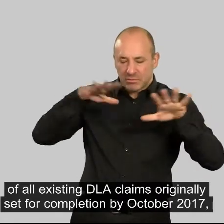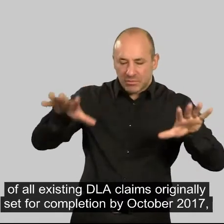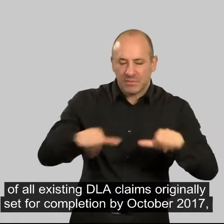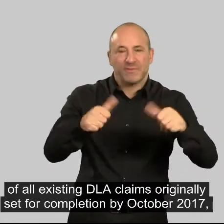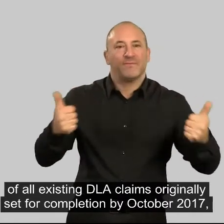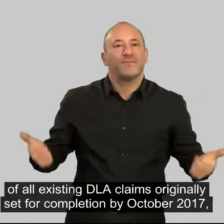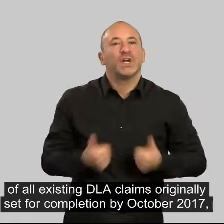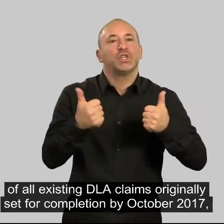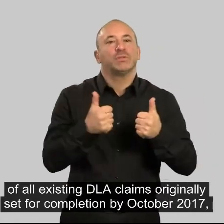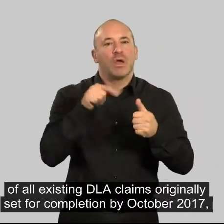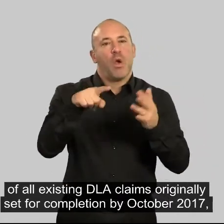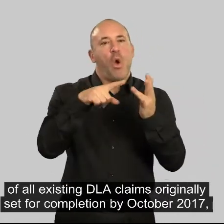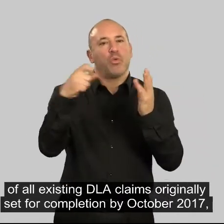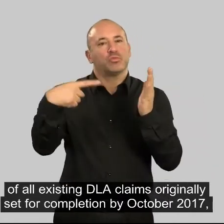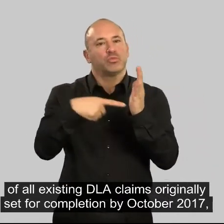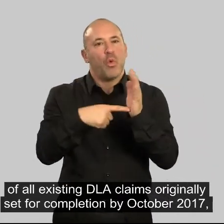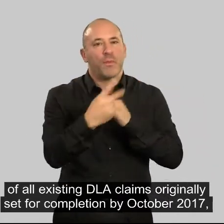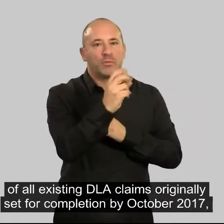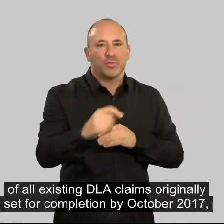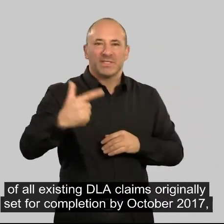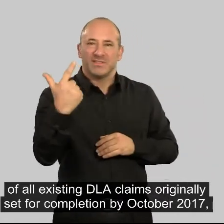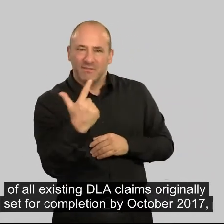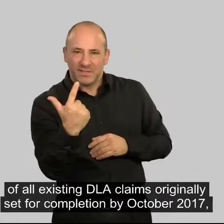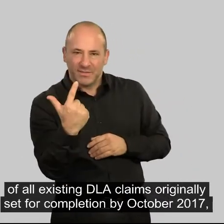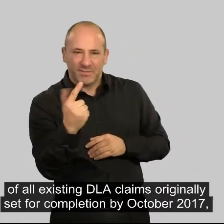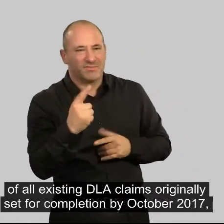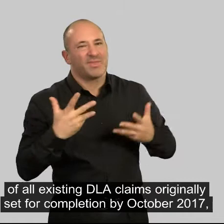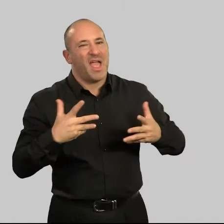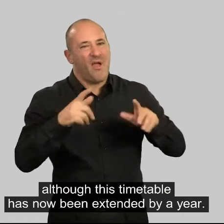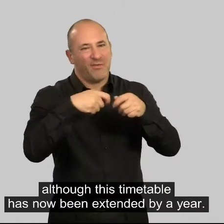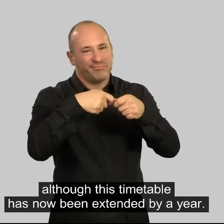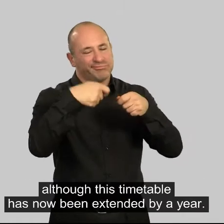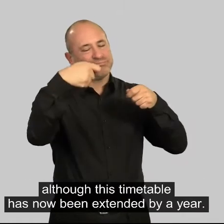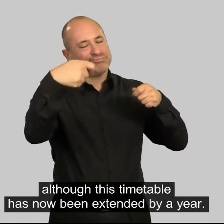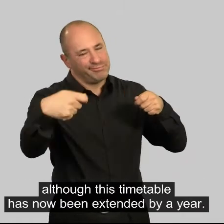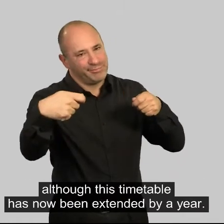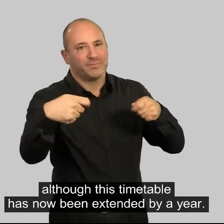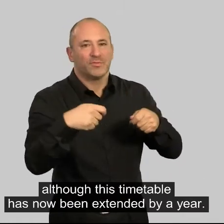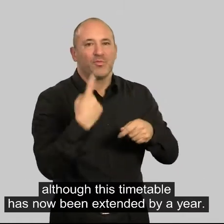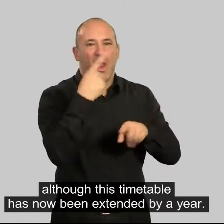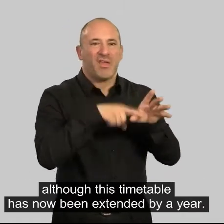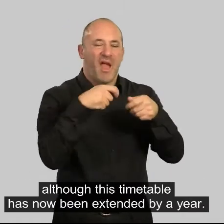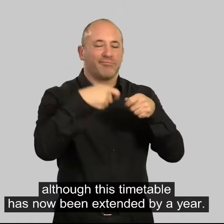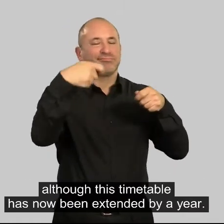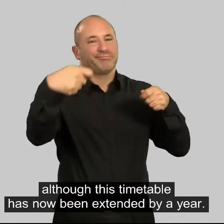October 2017, although this timetable has now been extended by a year.